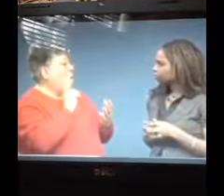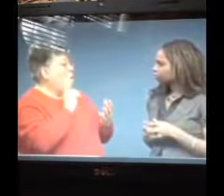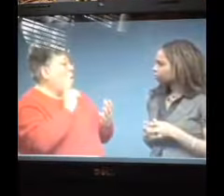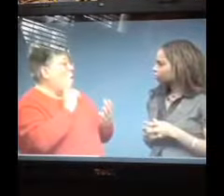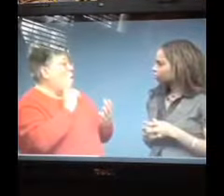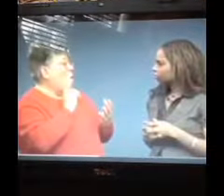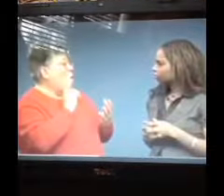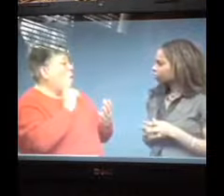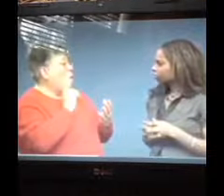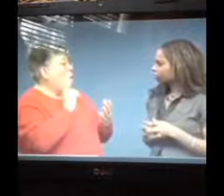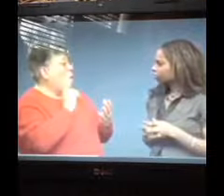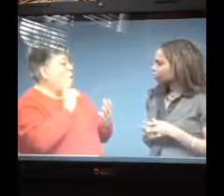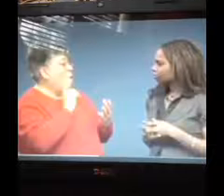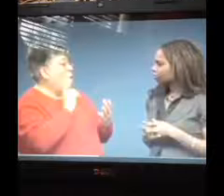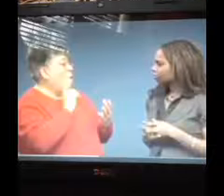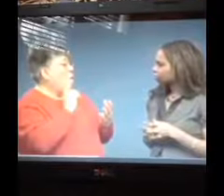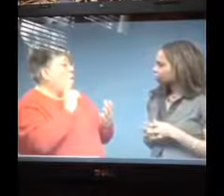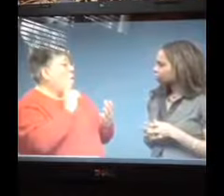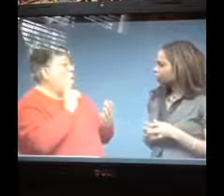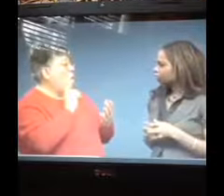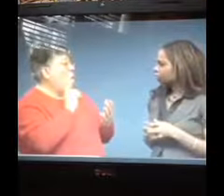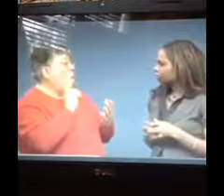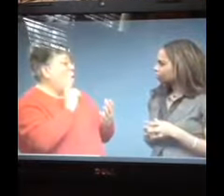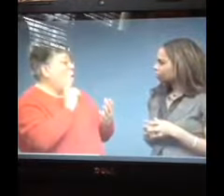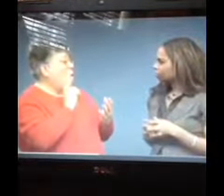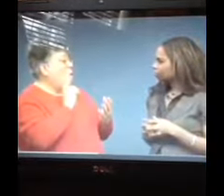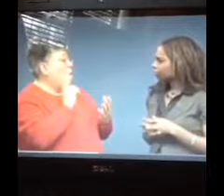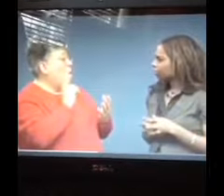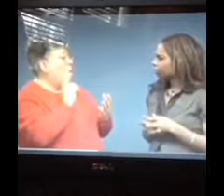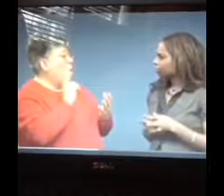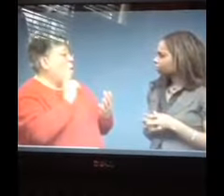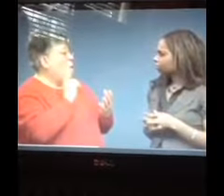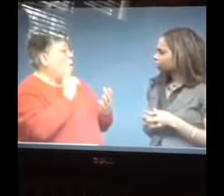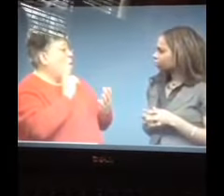Mary, I was curious about how you started the OIC movies.